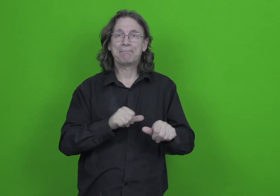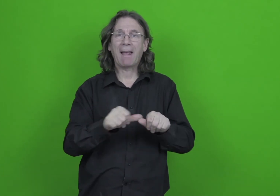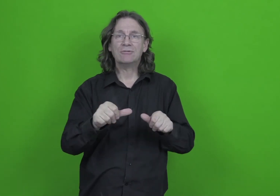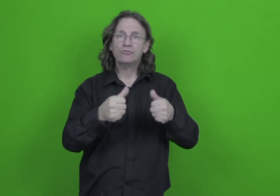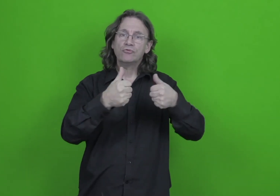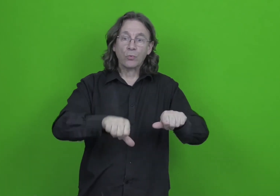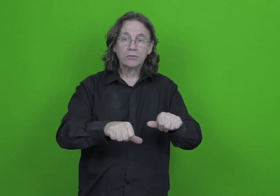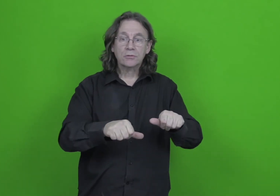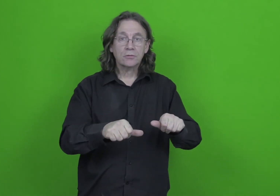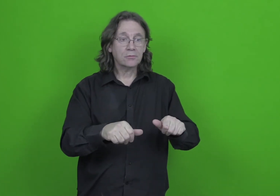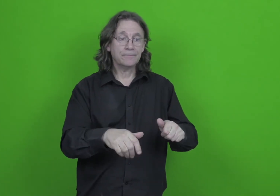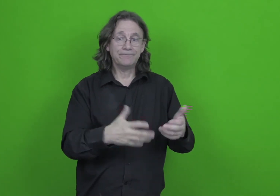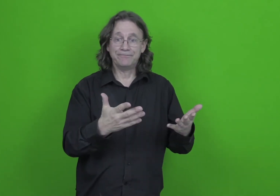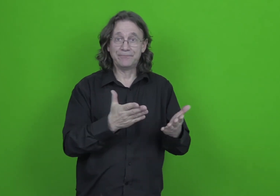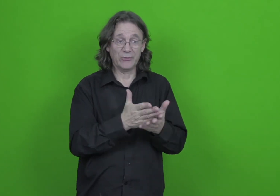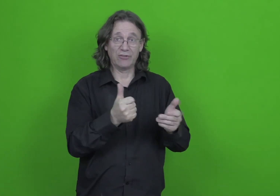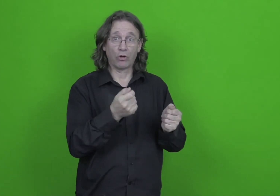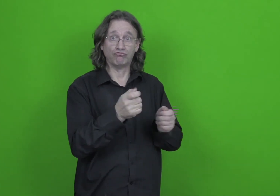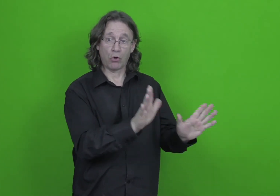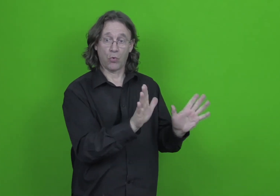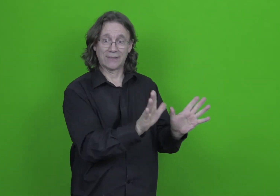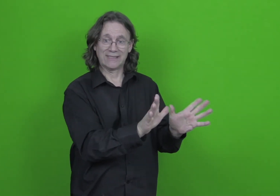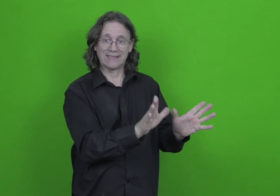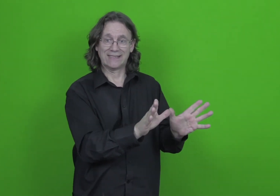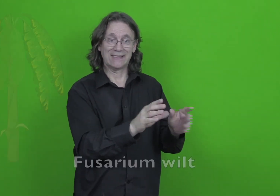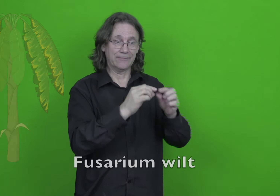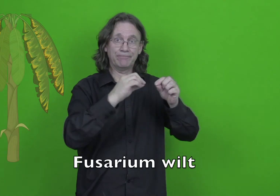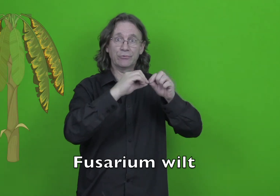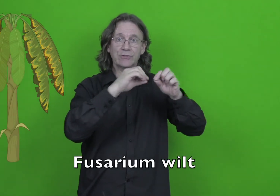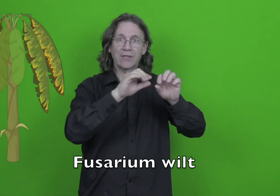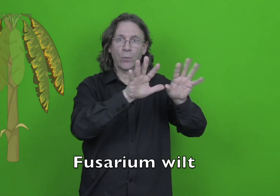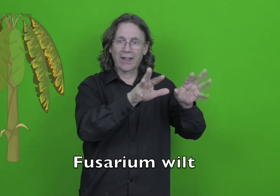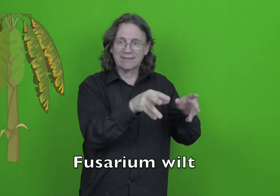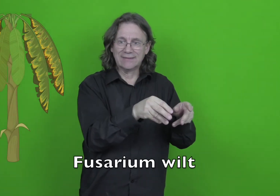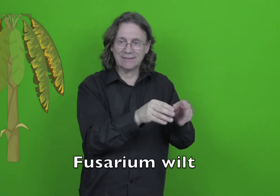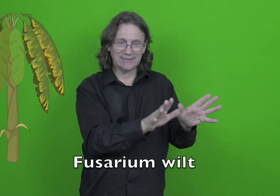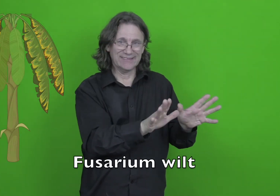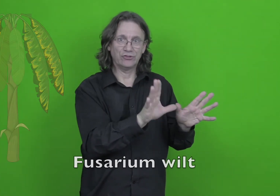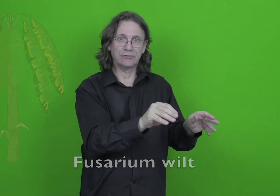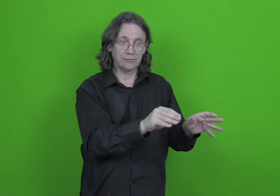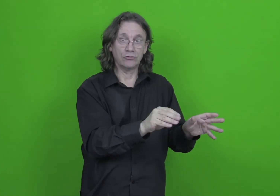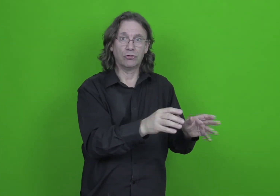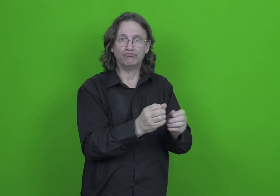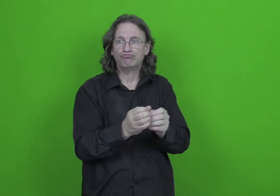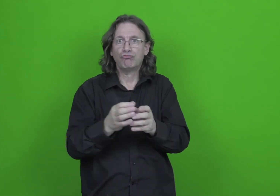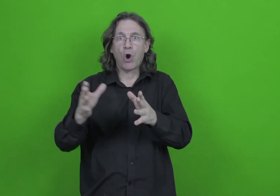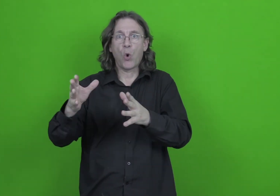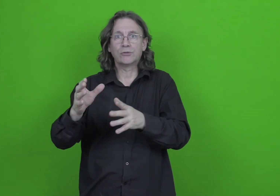The best solution is trying to control the disease, Fusarium wilt, and contain it, and